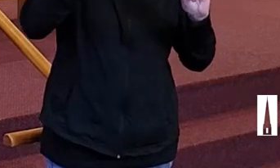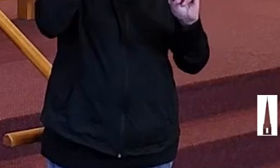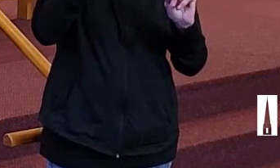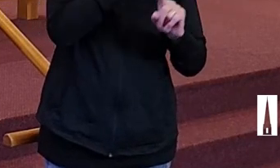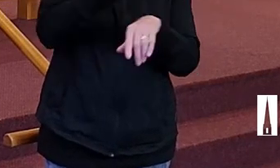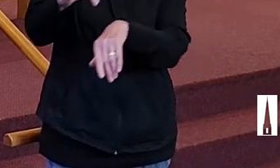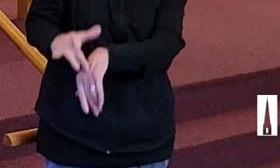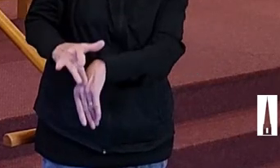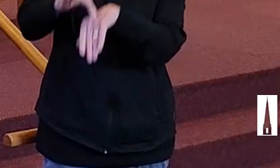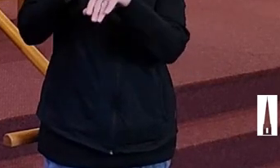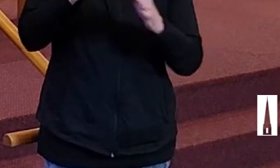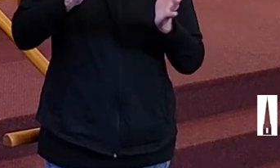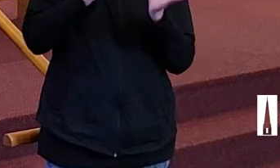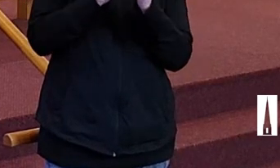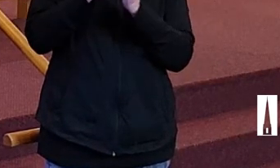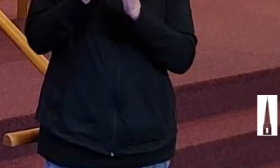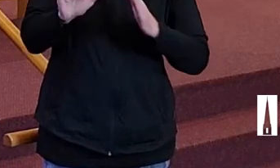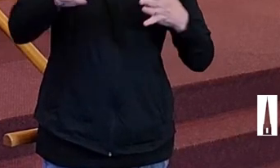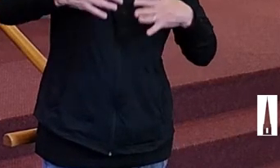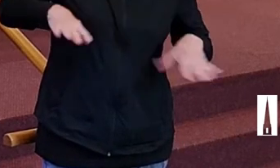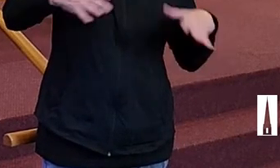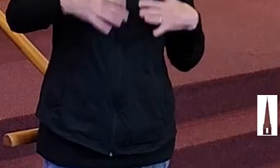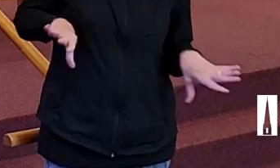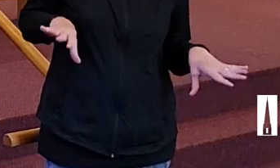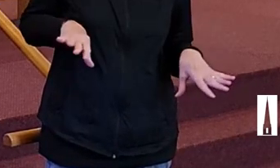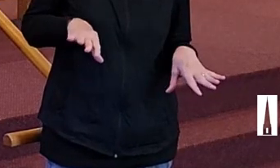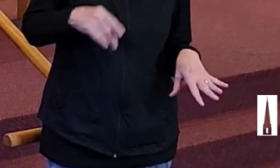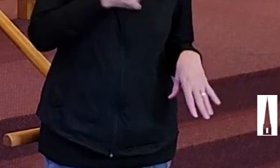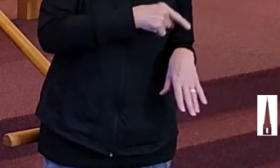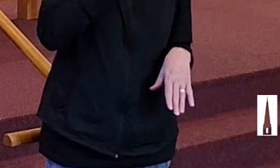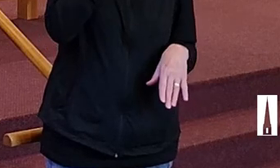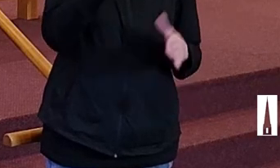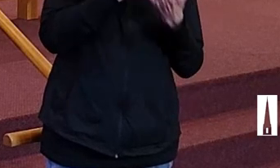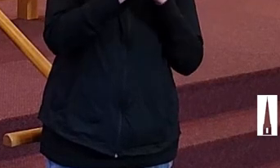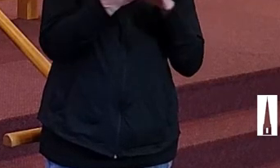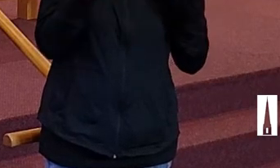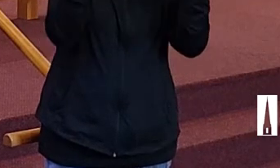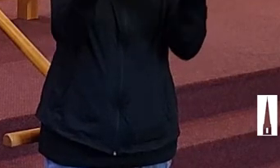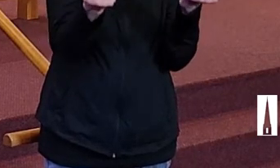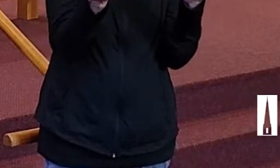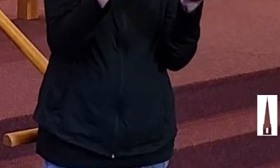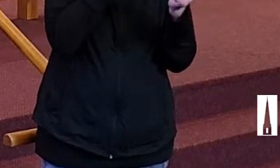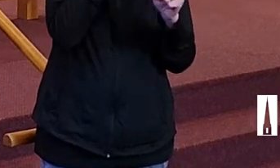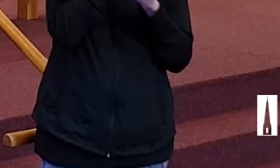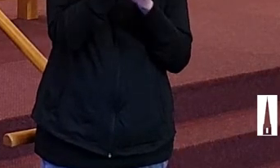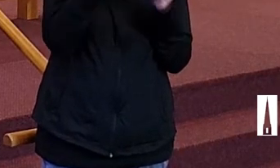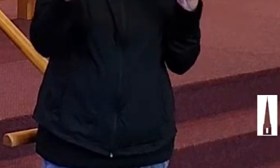She reached out in her faith and was indeed made well.